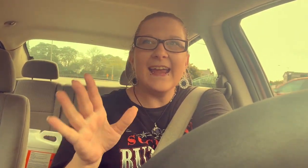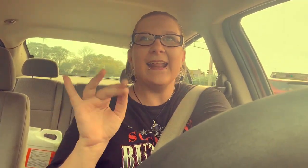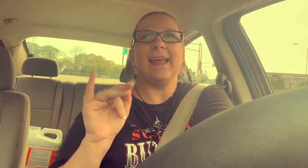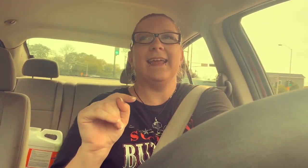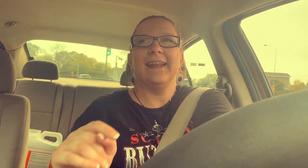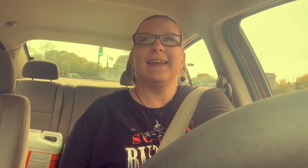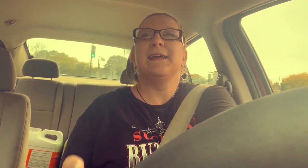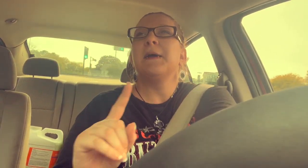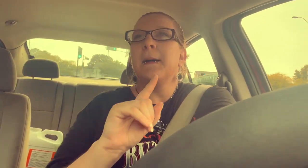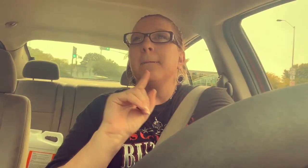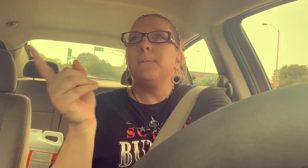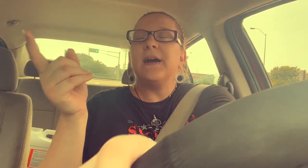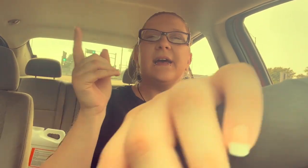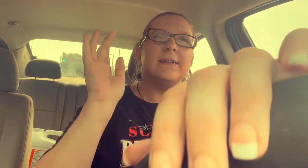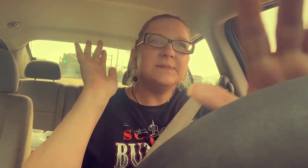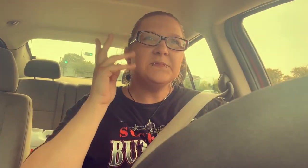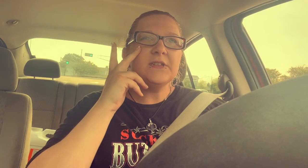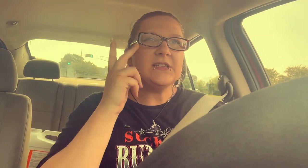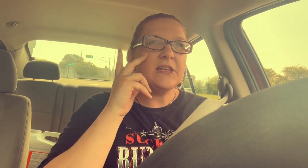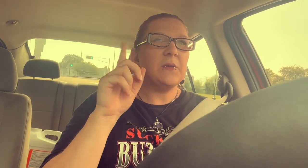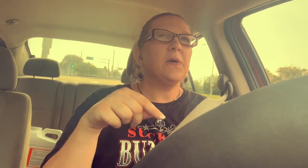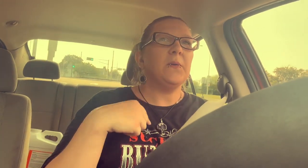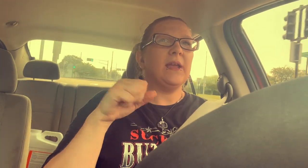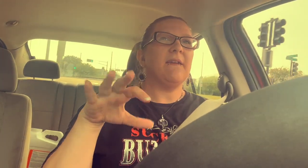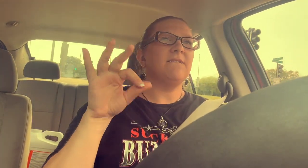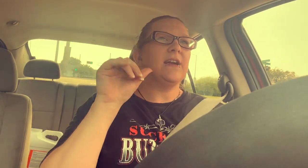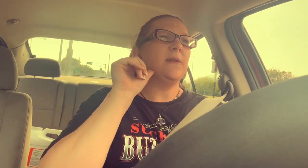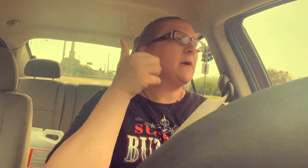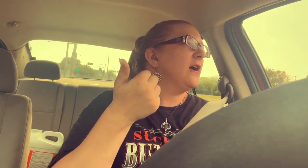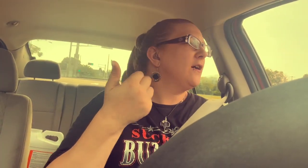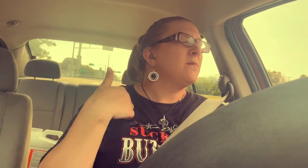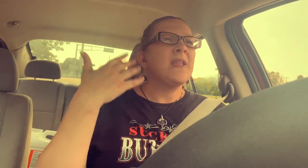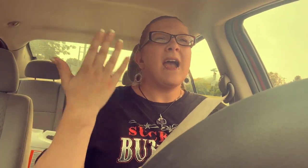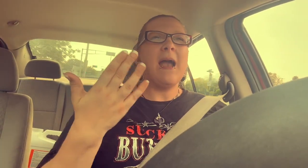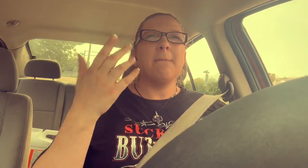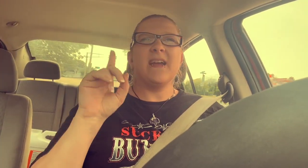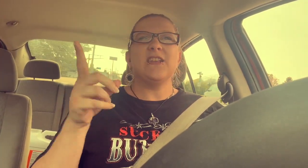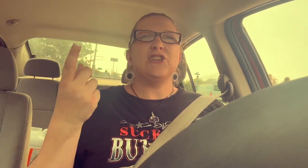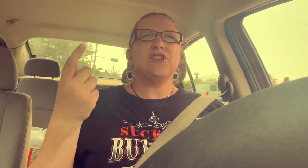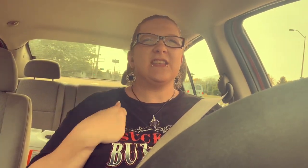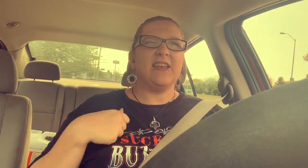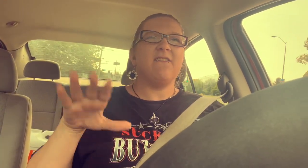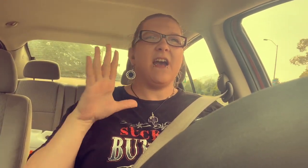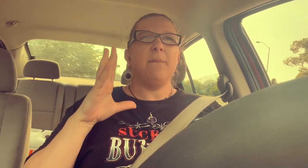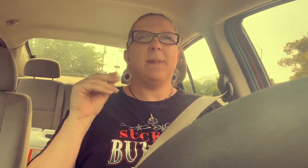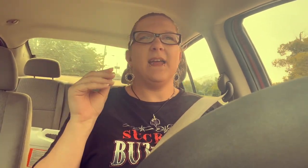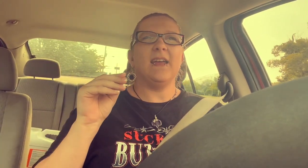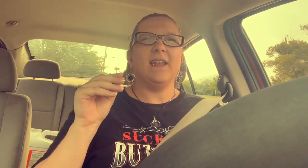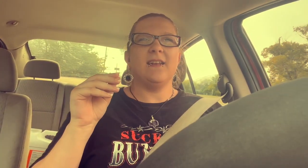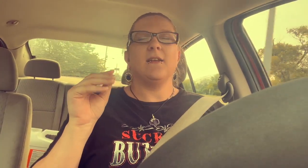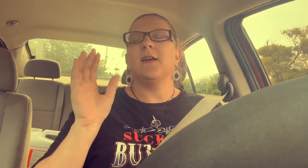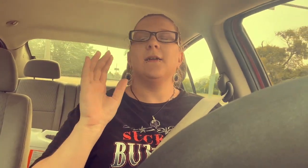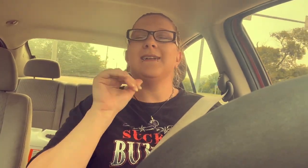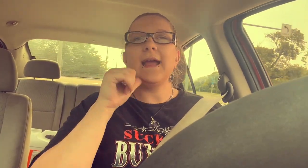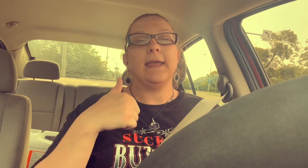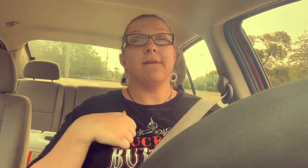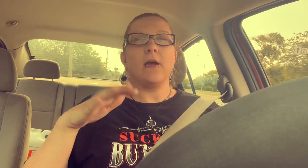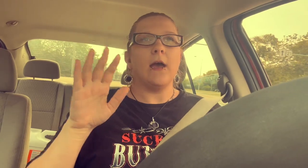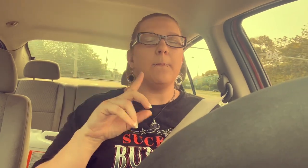Hate it, but we'll see what we can find out. I might just give up and, or not give up,